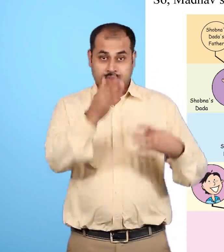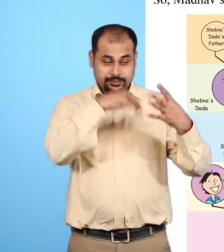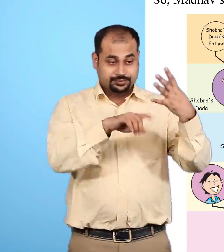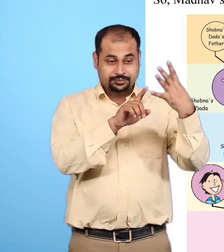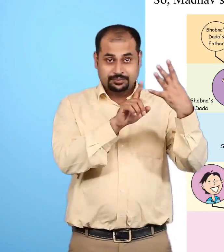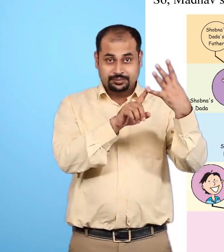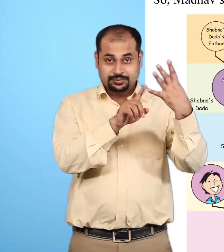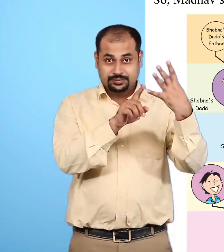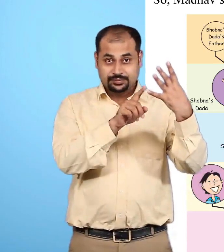3rd generation,